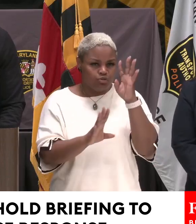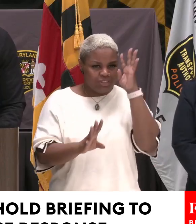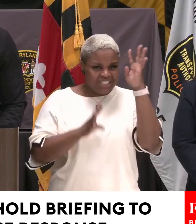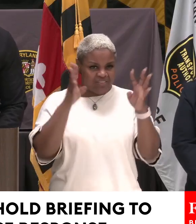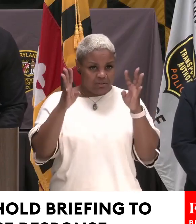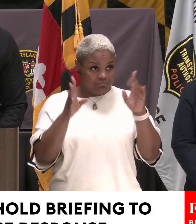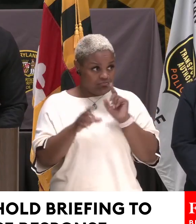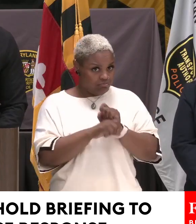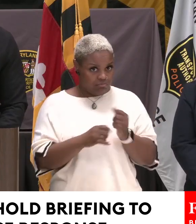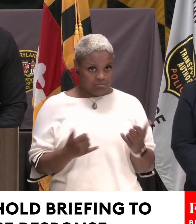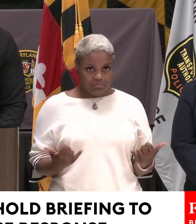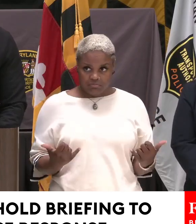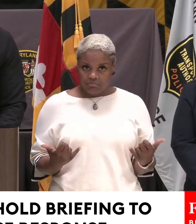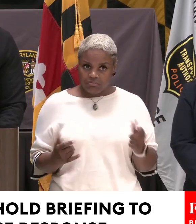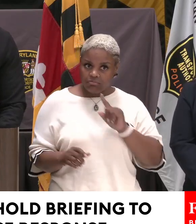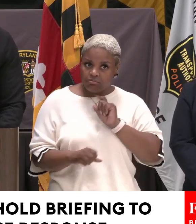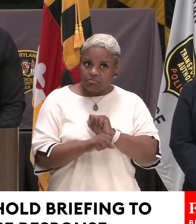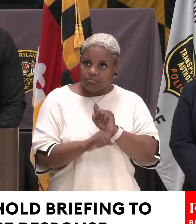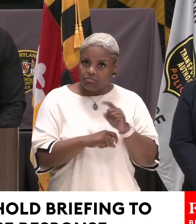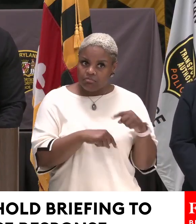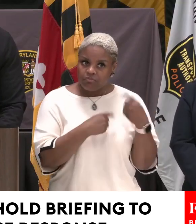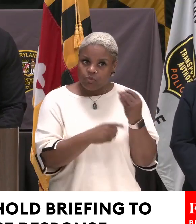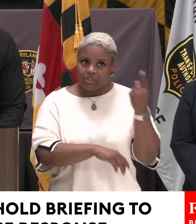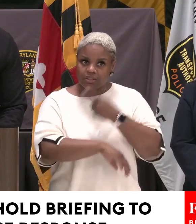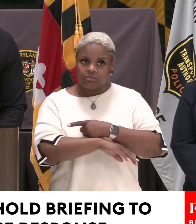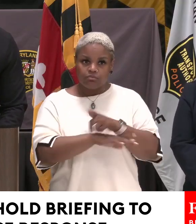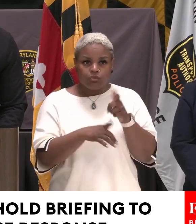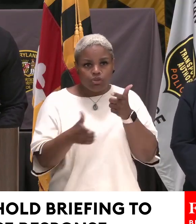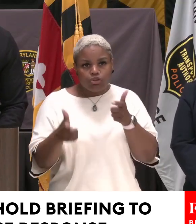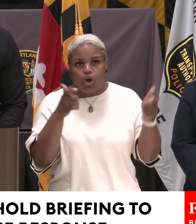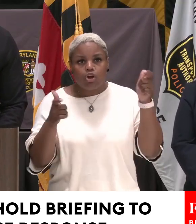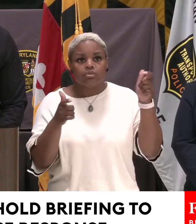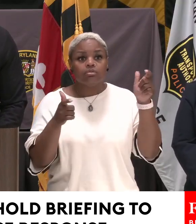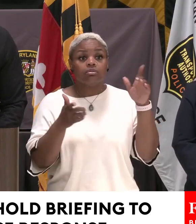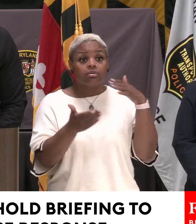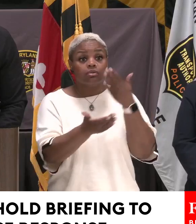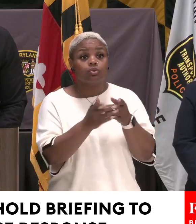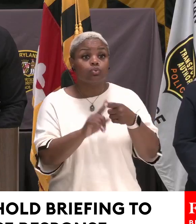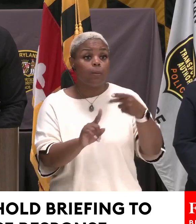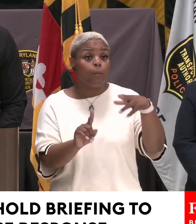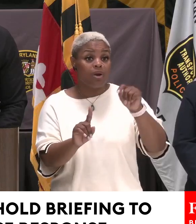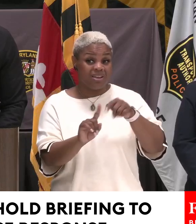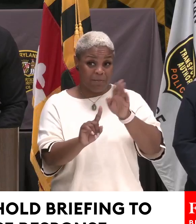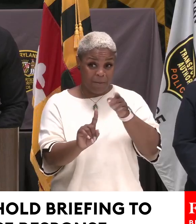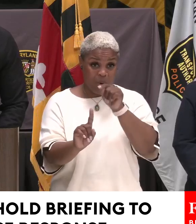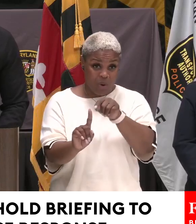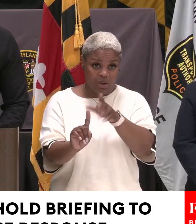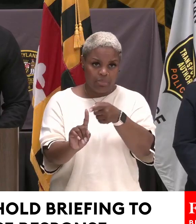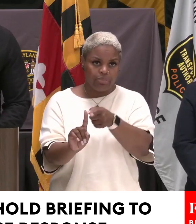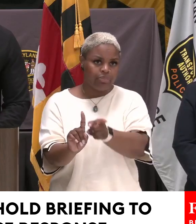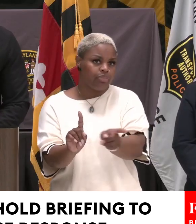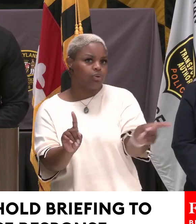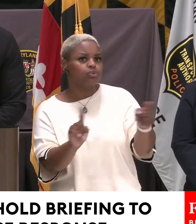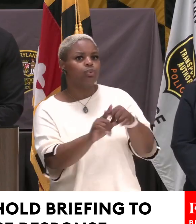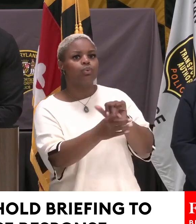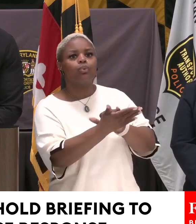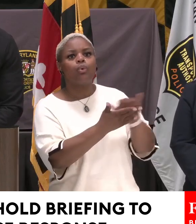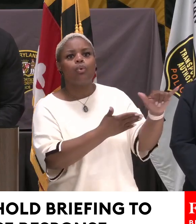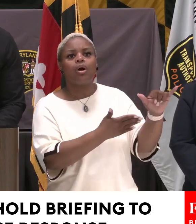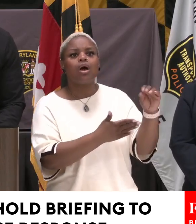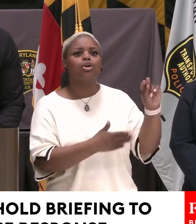So over the last few days, a large vessel bound for the port of Baltimore was rerouted to the port of New York and New